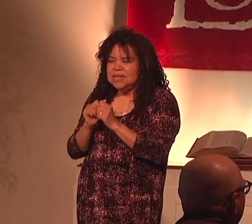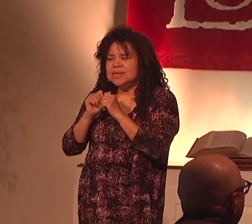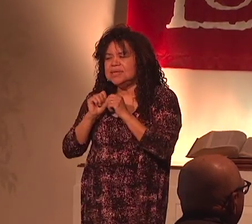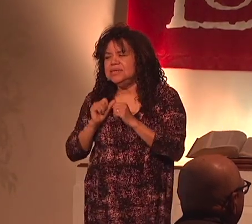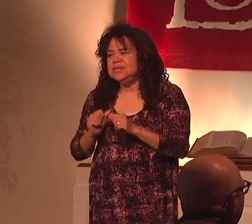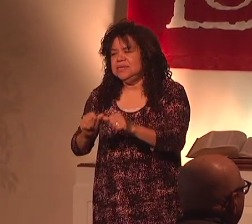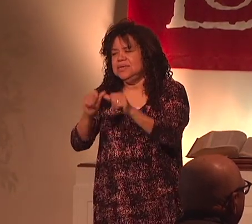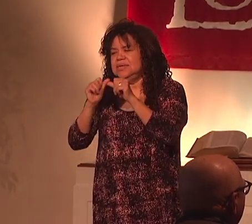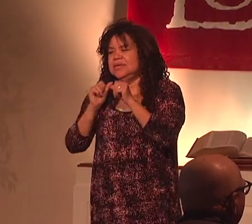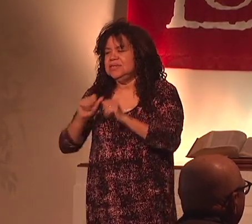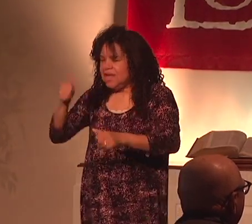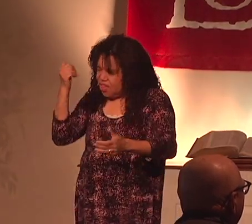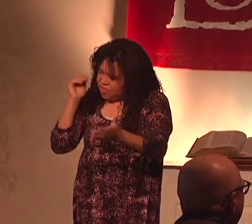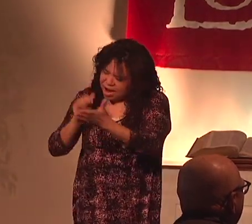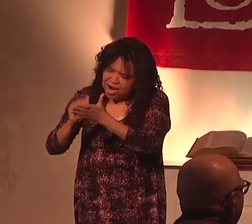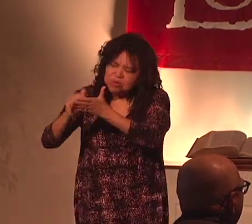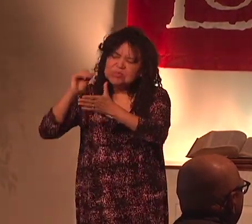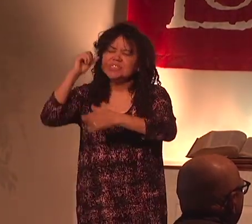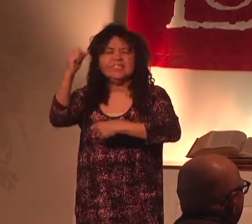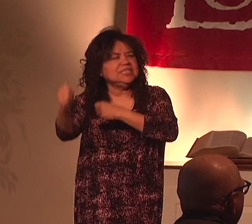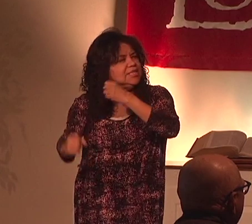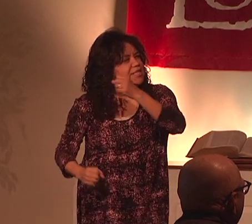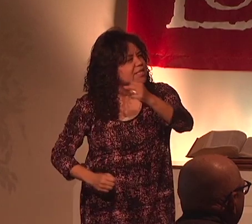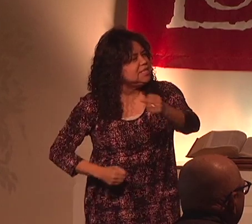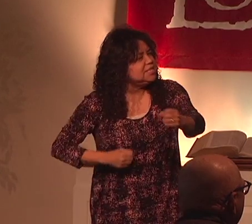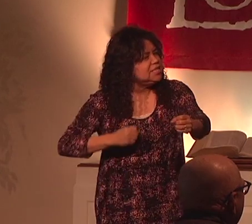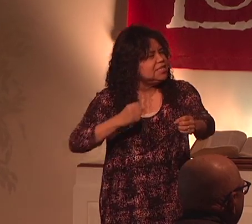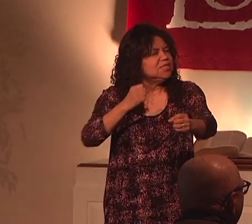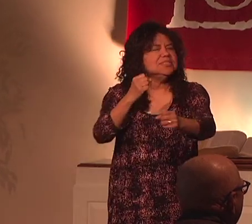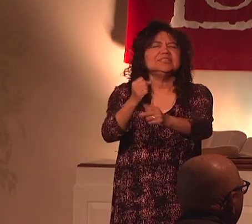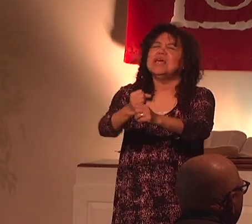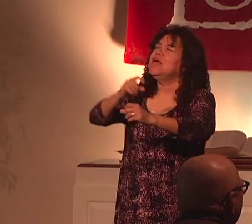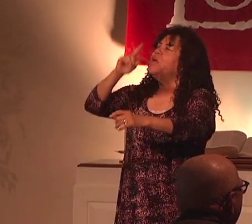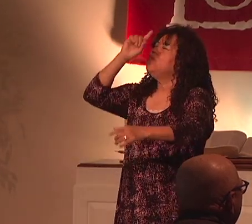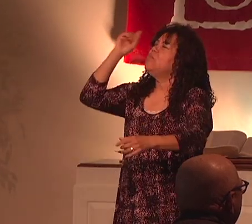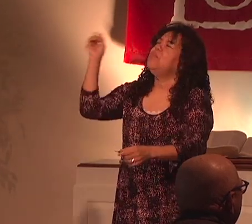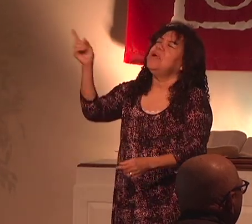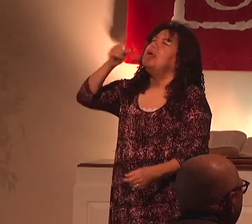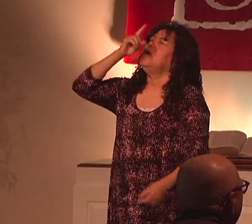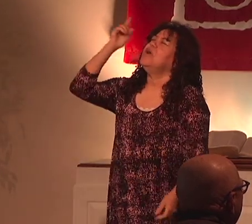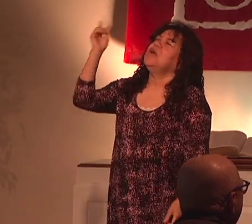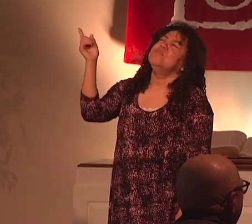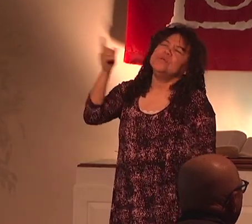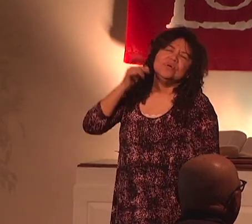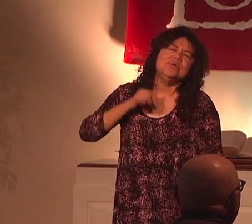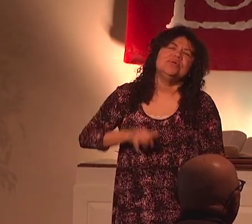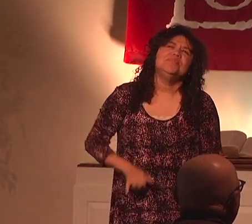Ten thousand years And then forevermore